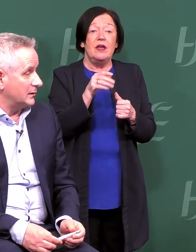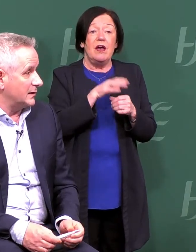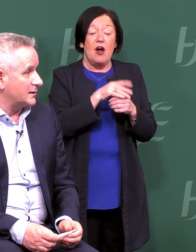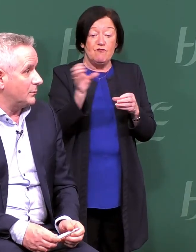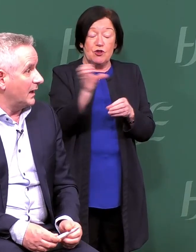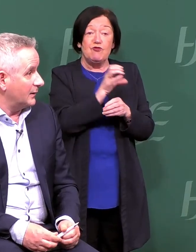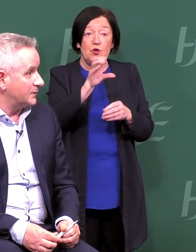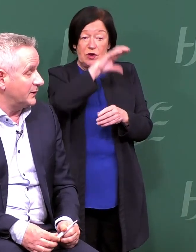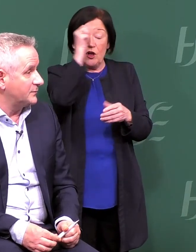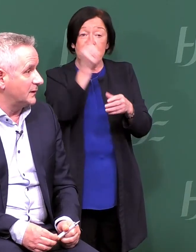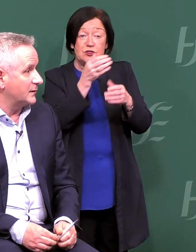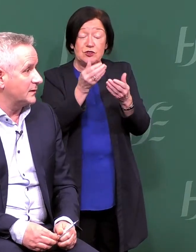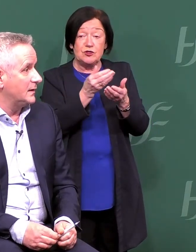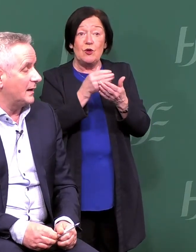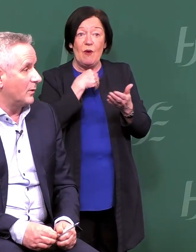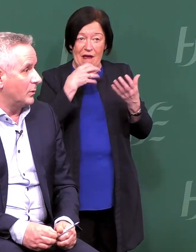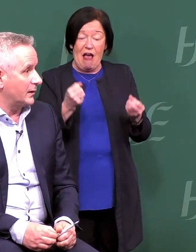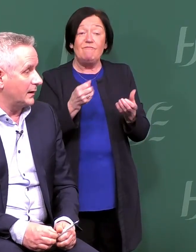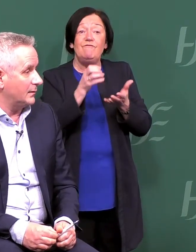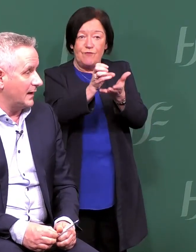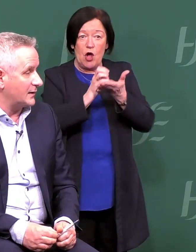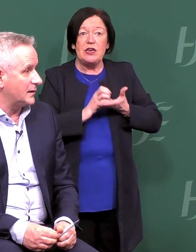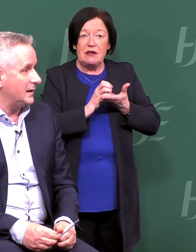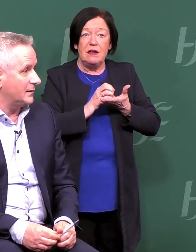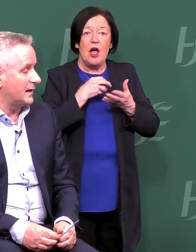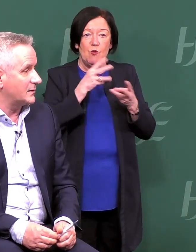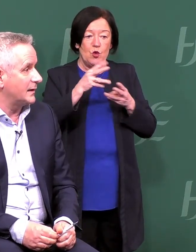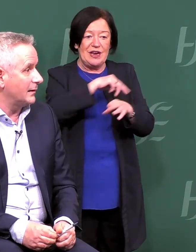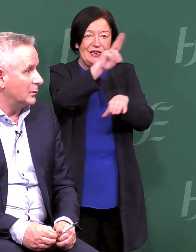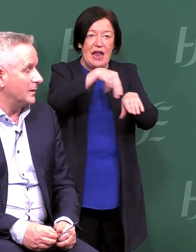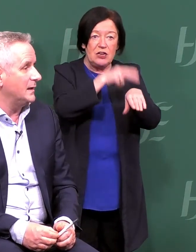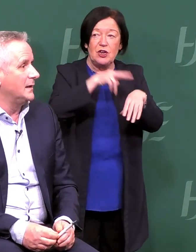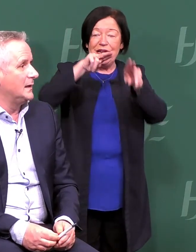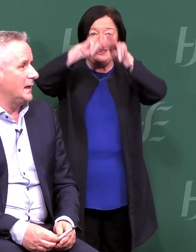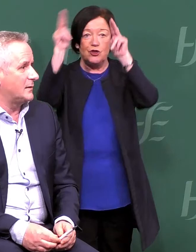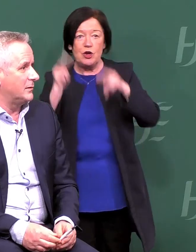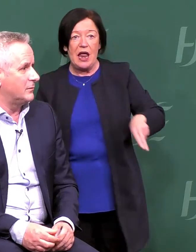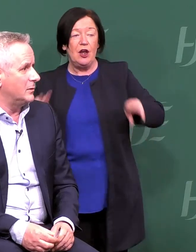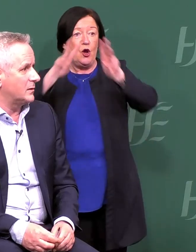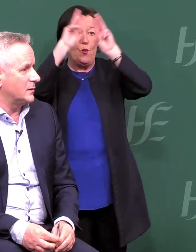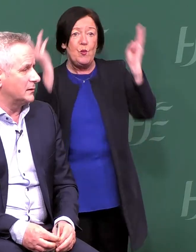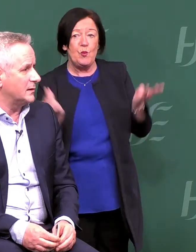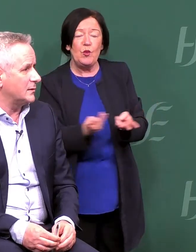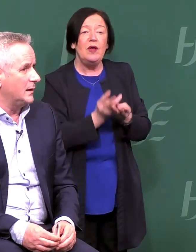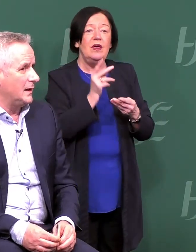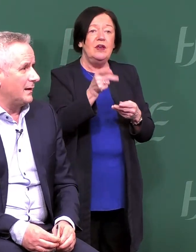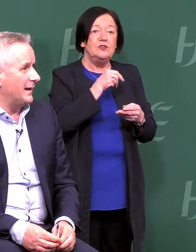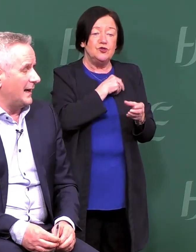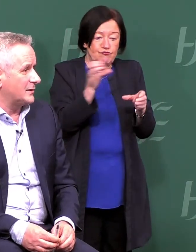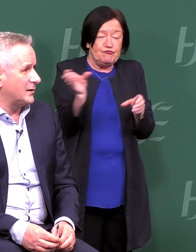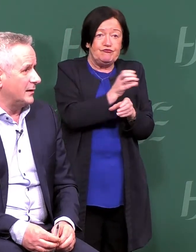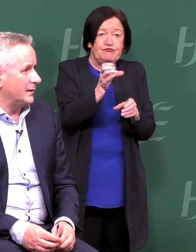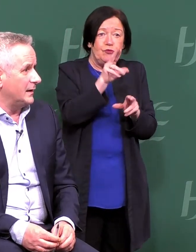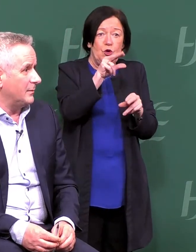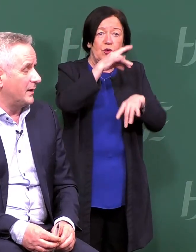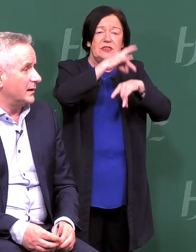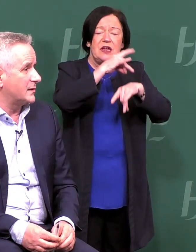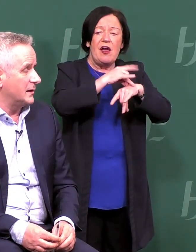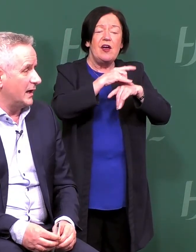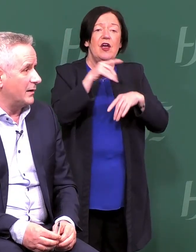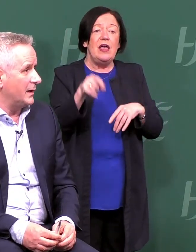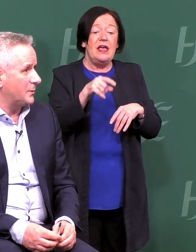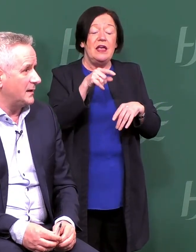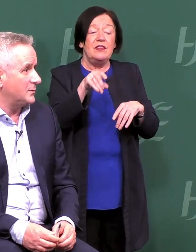of consultants, we are funded for it, and we're working nationally, internationally, globally to recruit consultants. Last year, in the